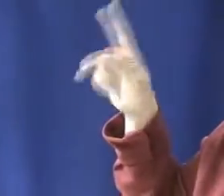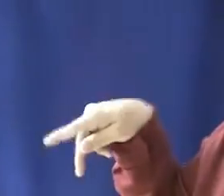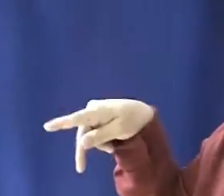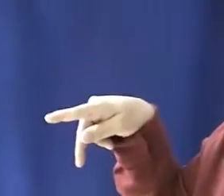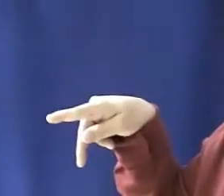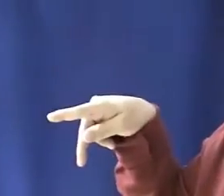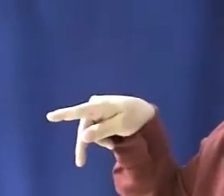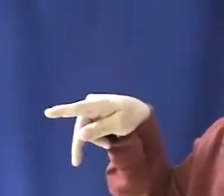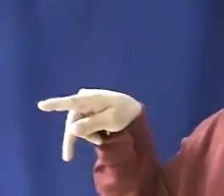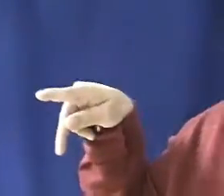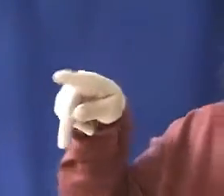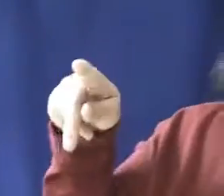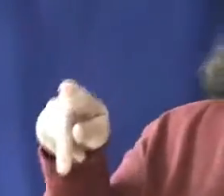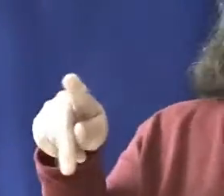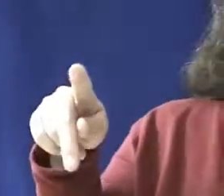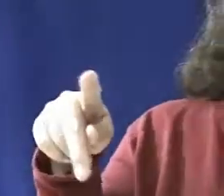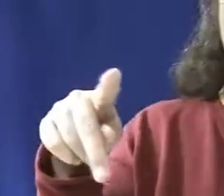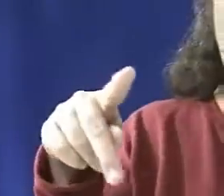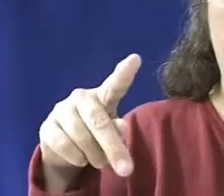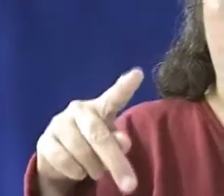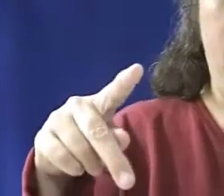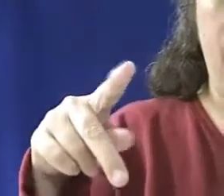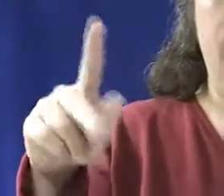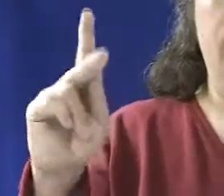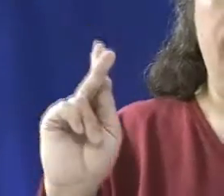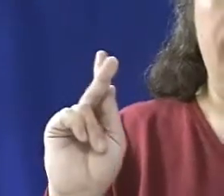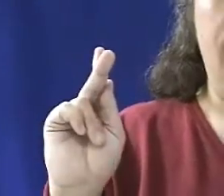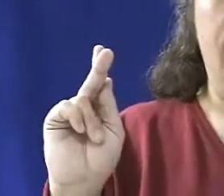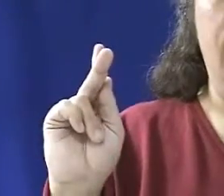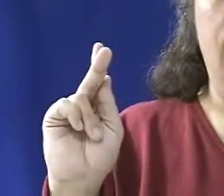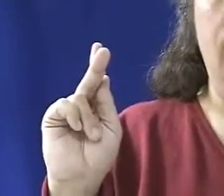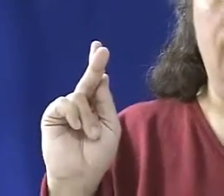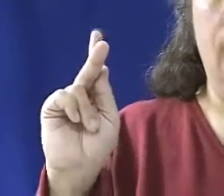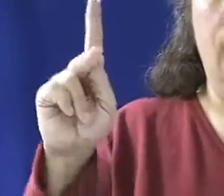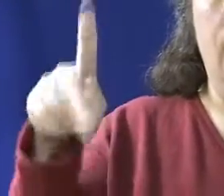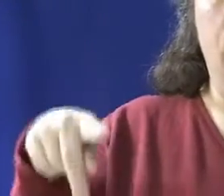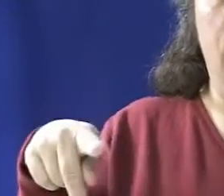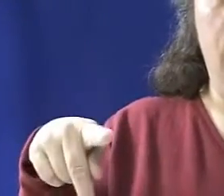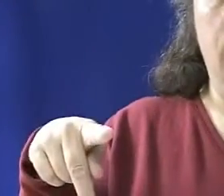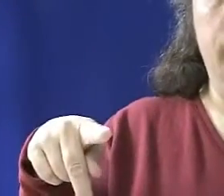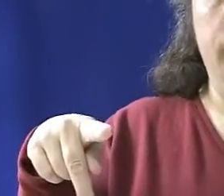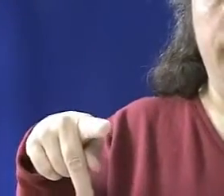kind of flopping that wrist down to the comfortable point. K, P.